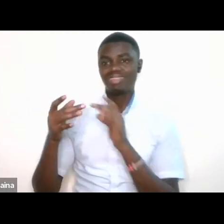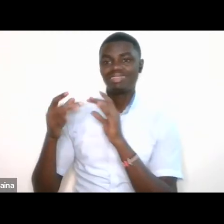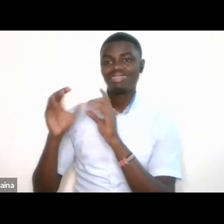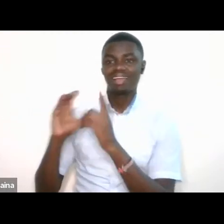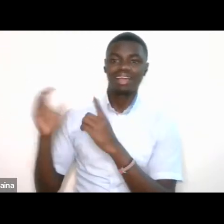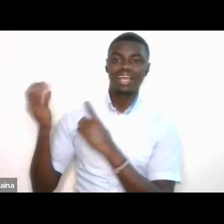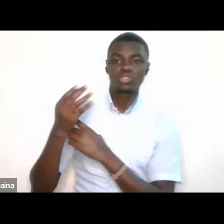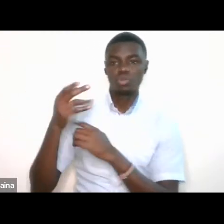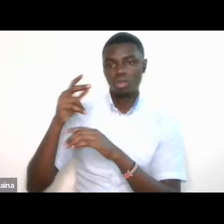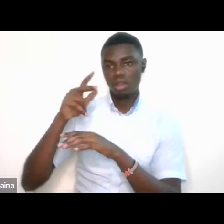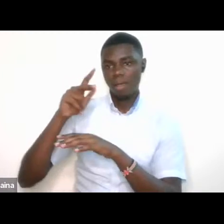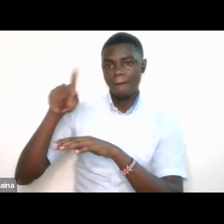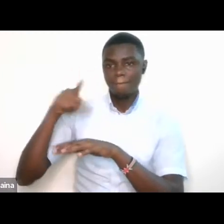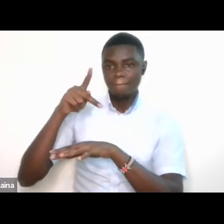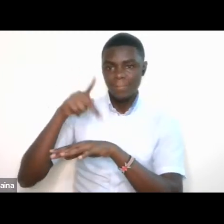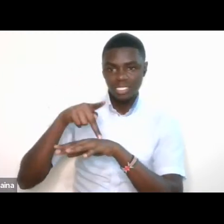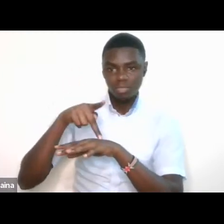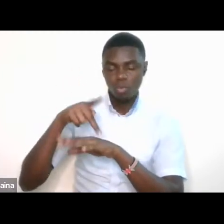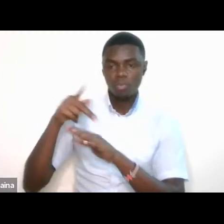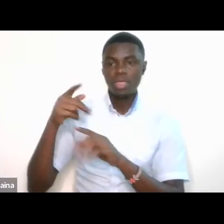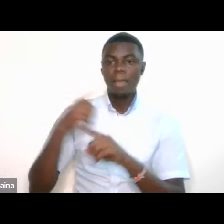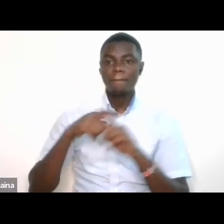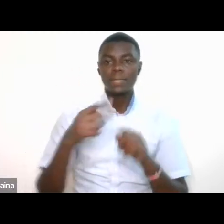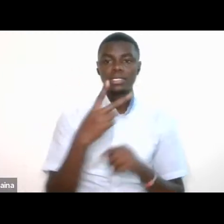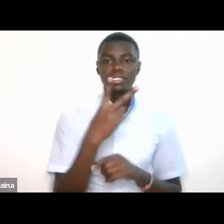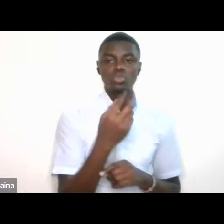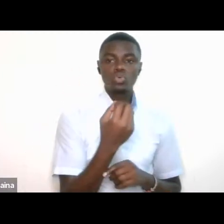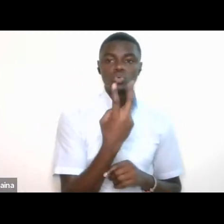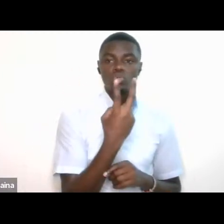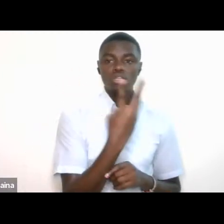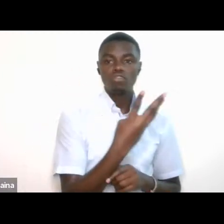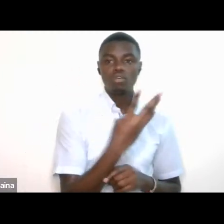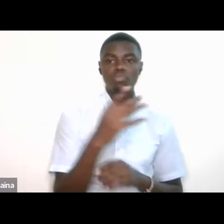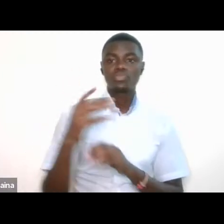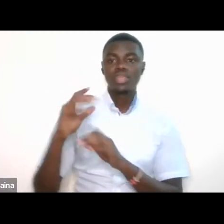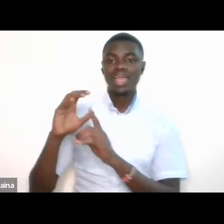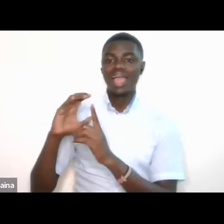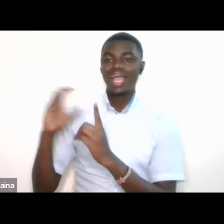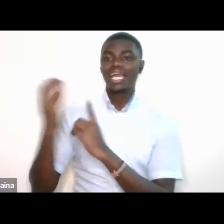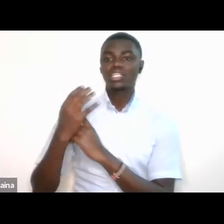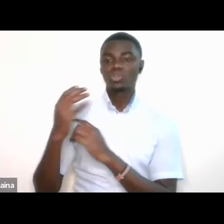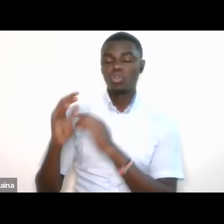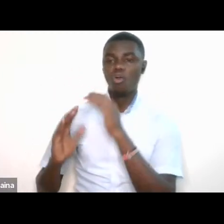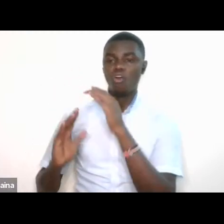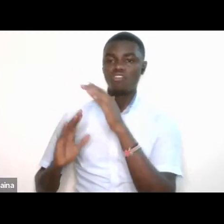But in 2024, the cultural capital principle